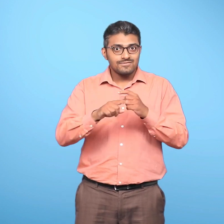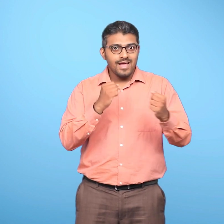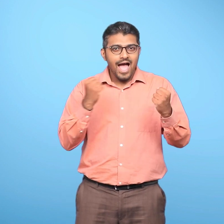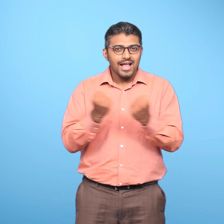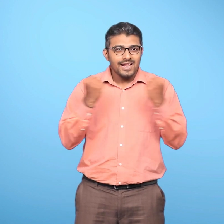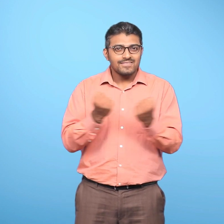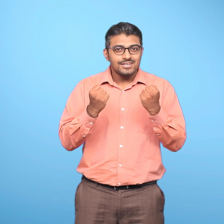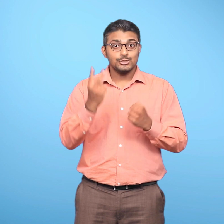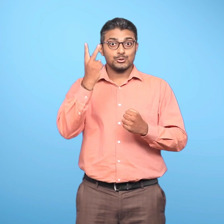Activity 2.